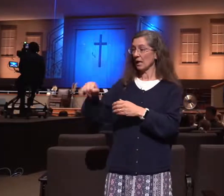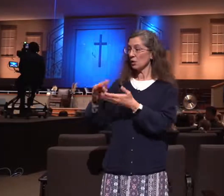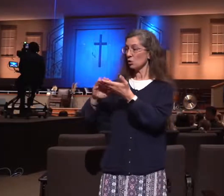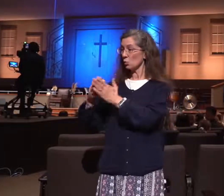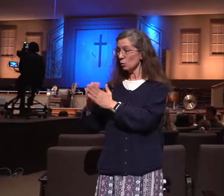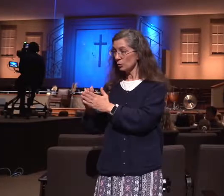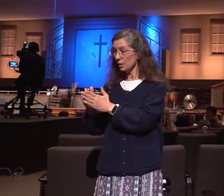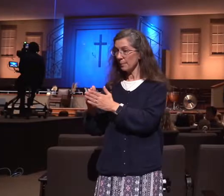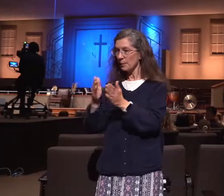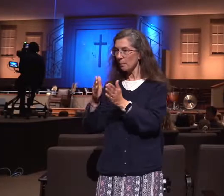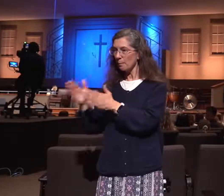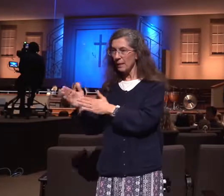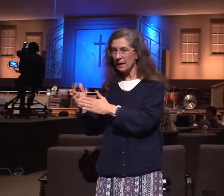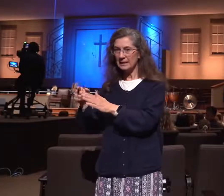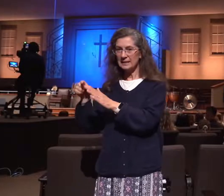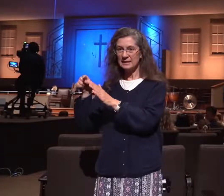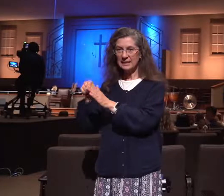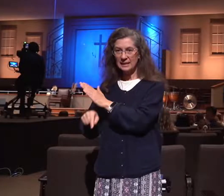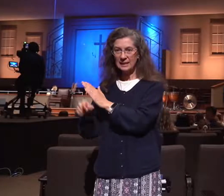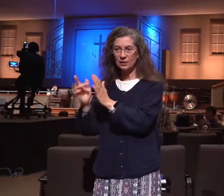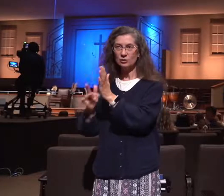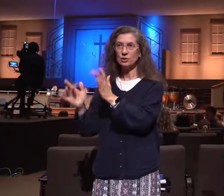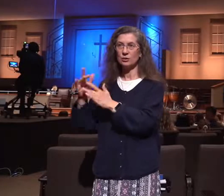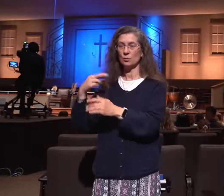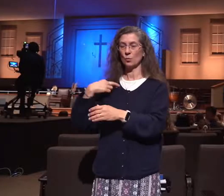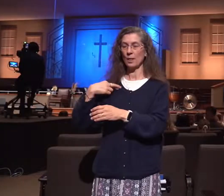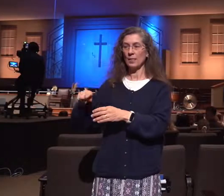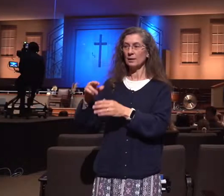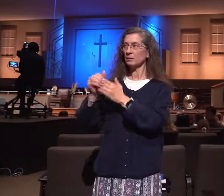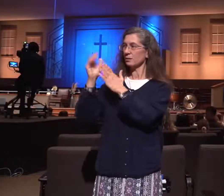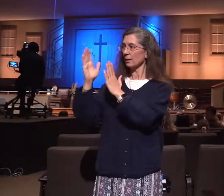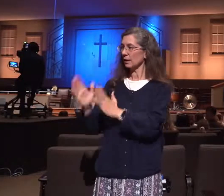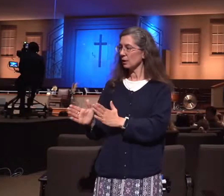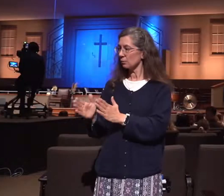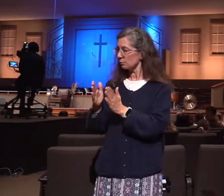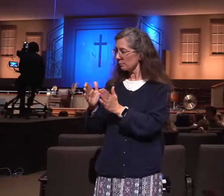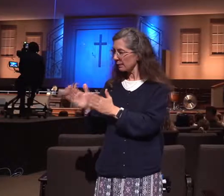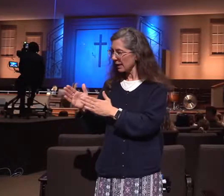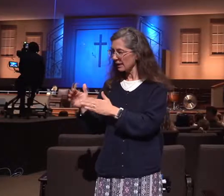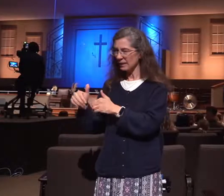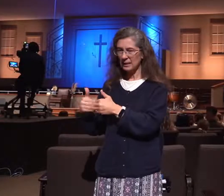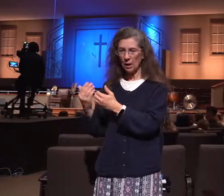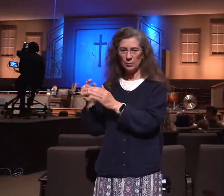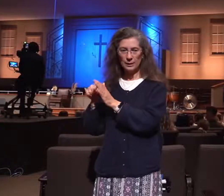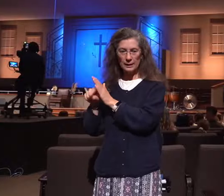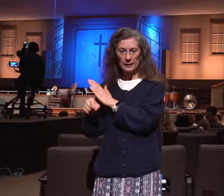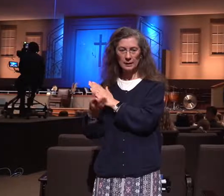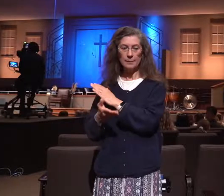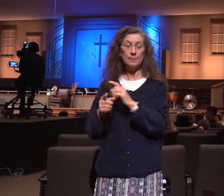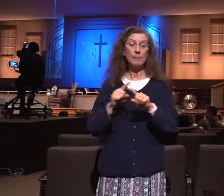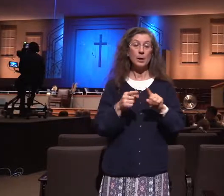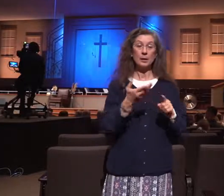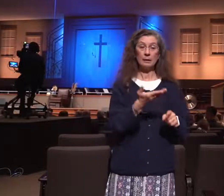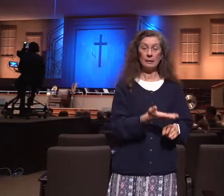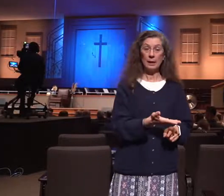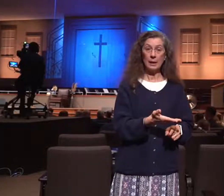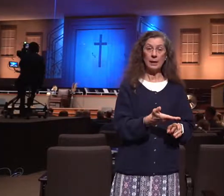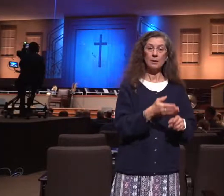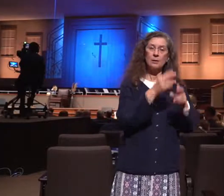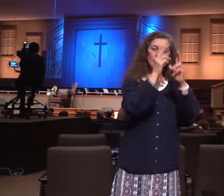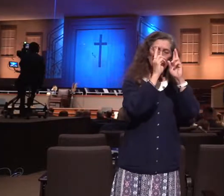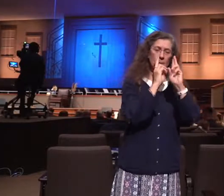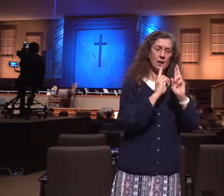him. The religious leaders. But here in Bethany, they were